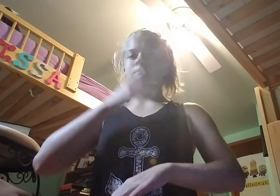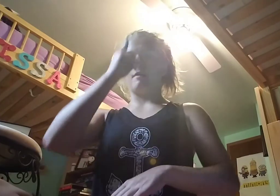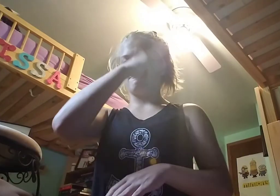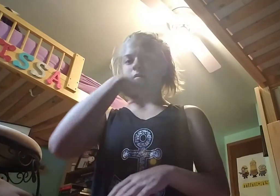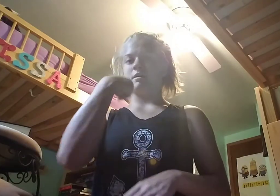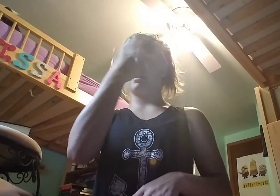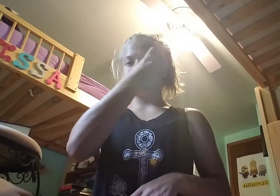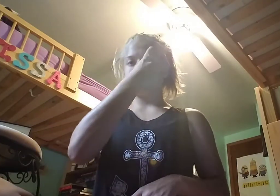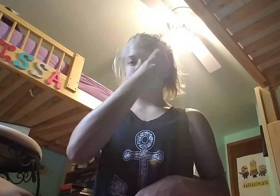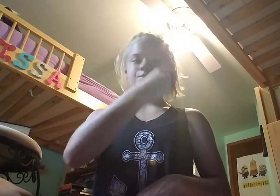my face.